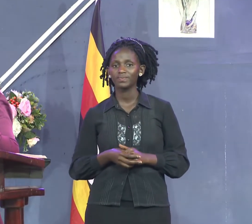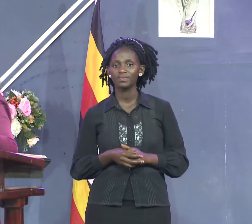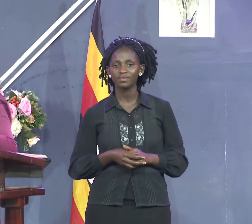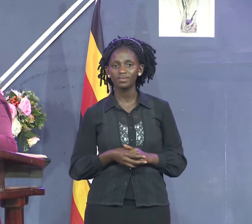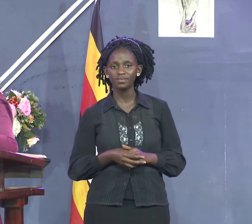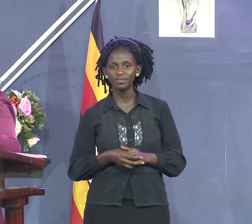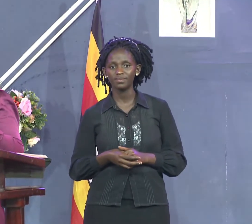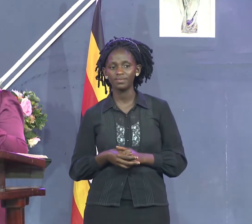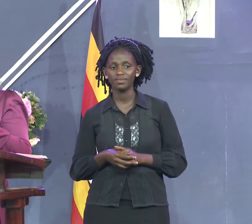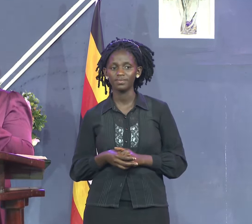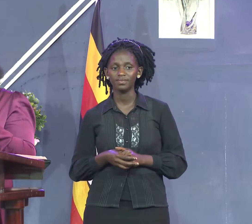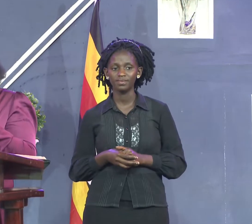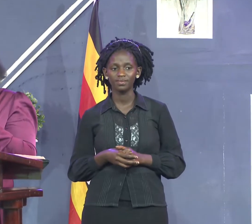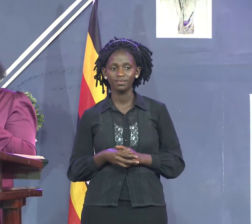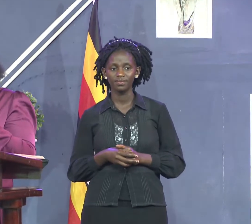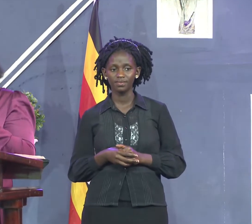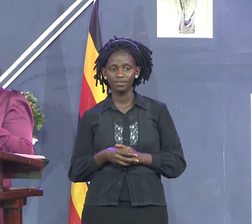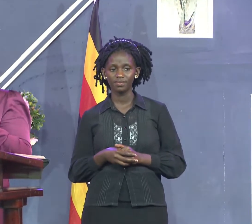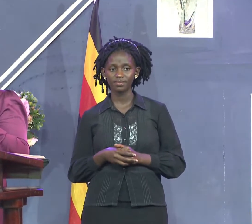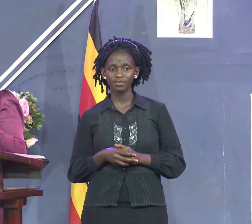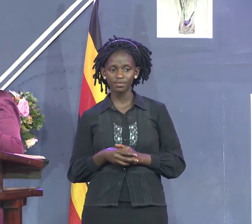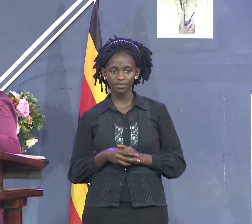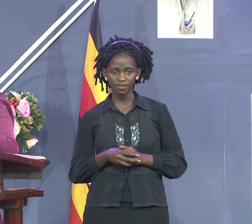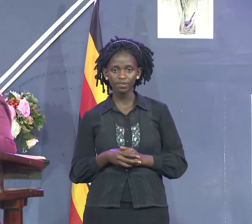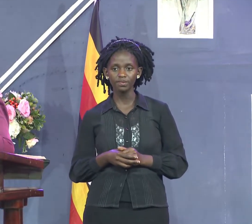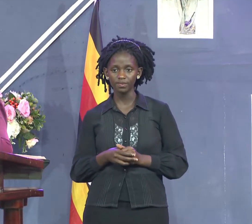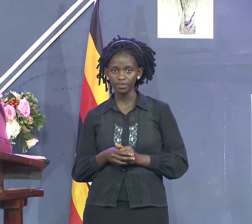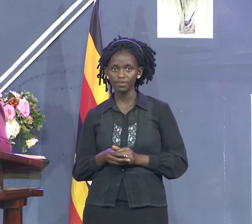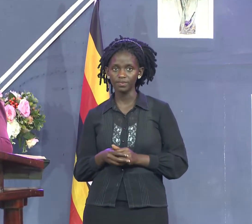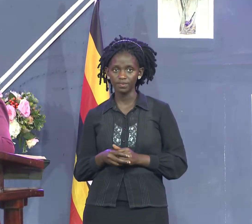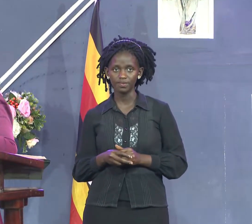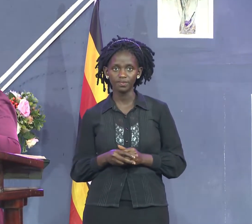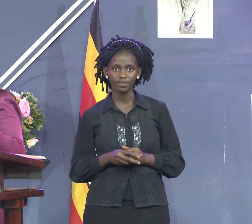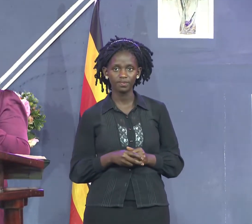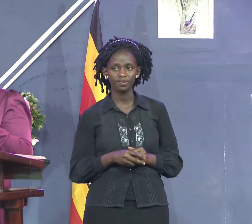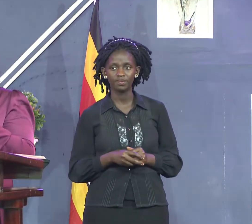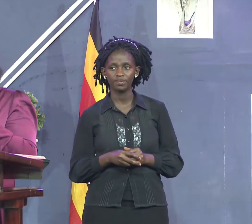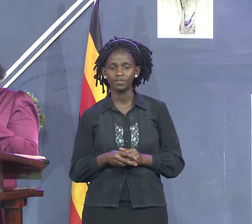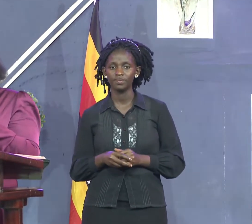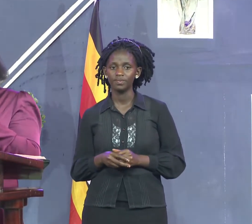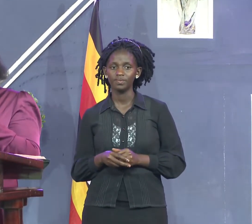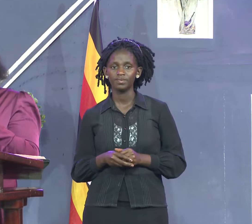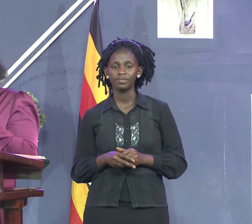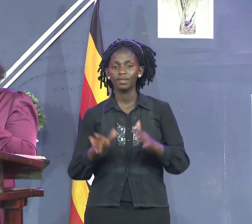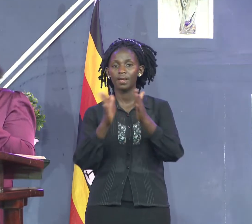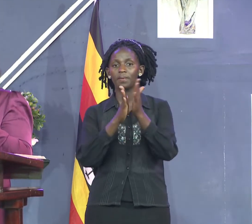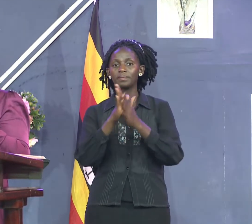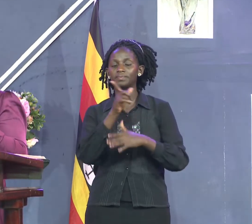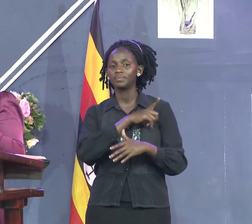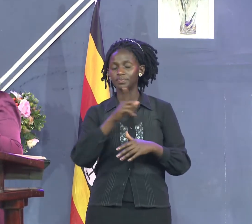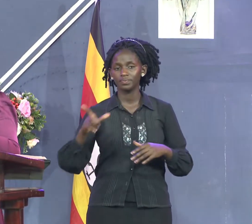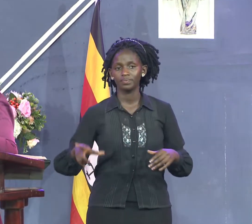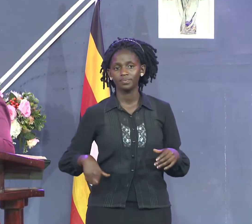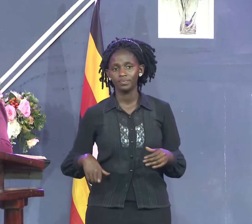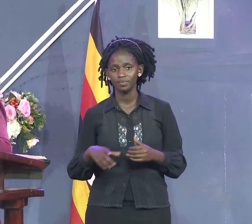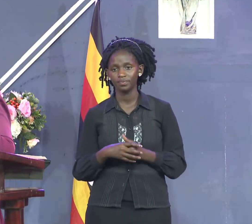hatred, jealousy that comes out of it, the very same will get to your children. Kama yewaz. Praise